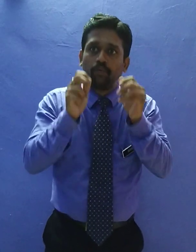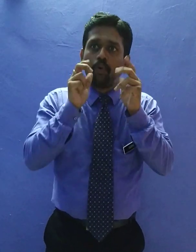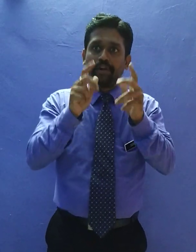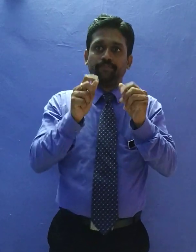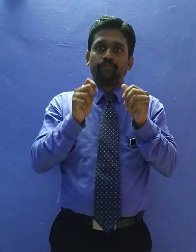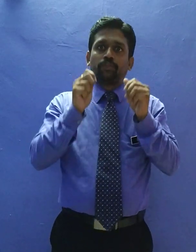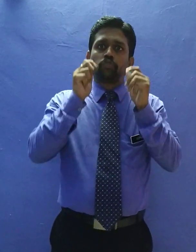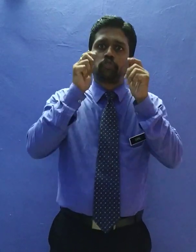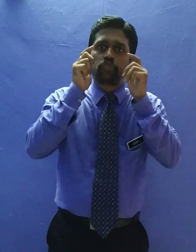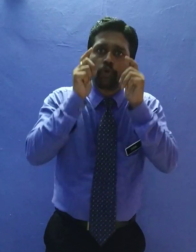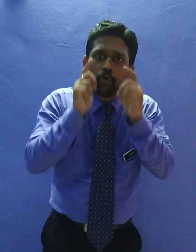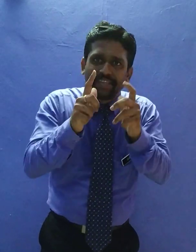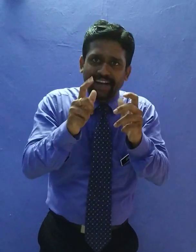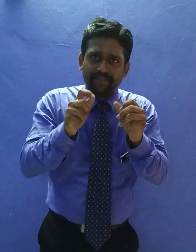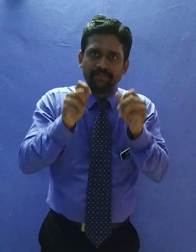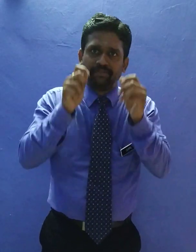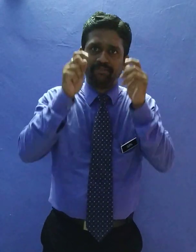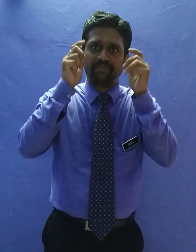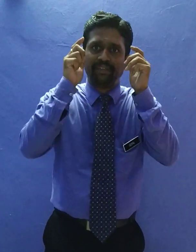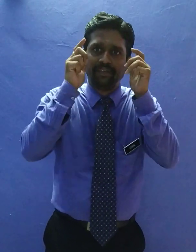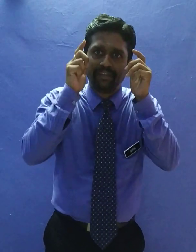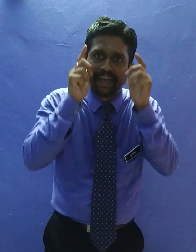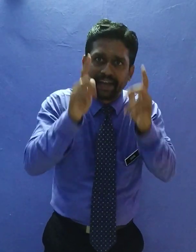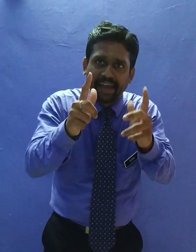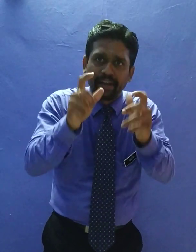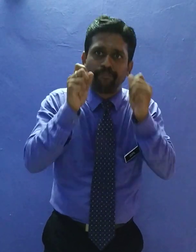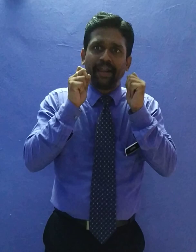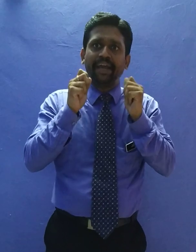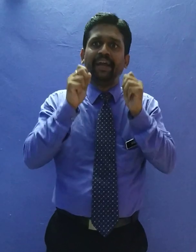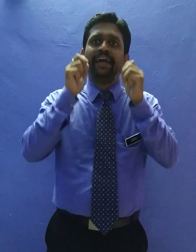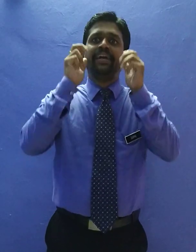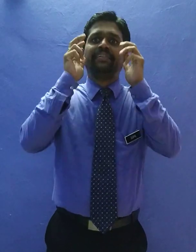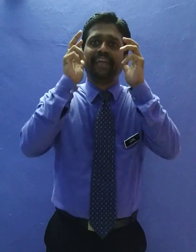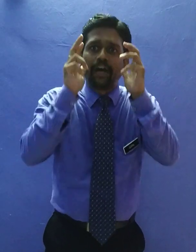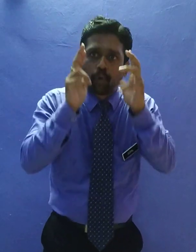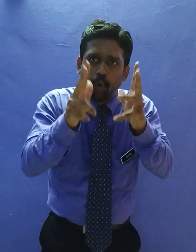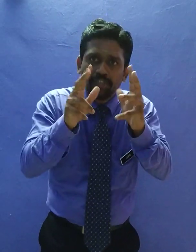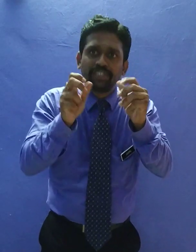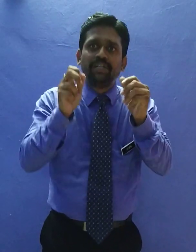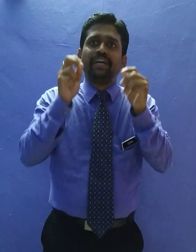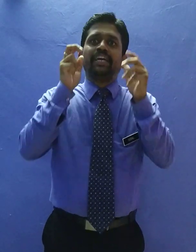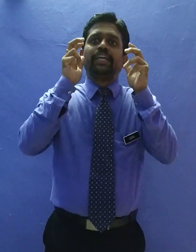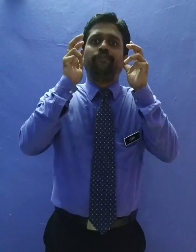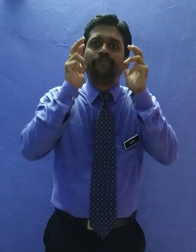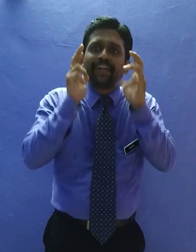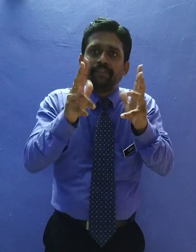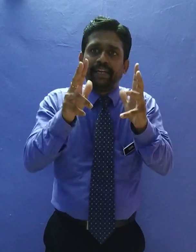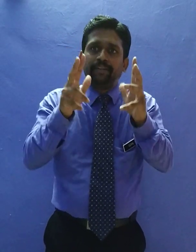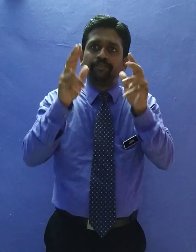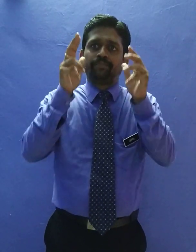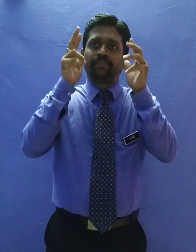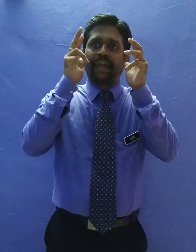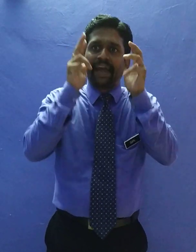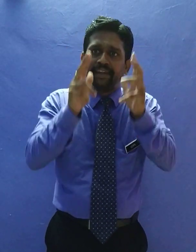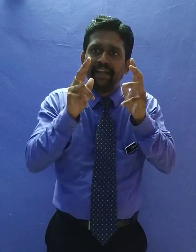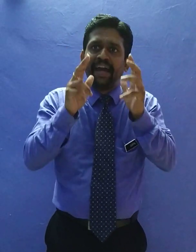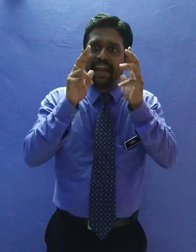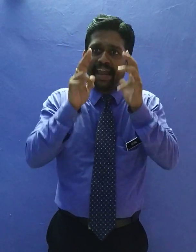on, so that they can play their roles effectively, and